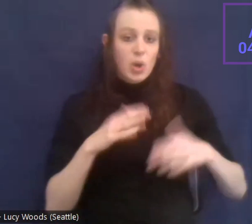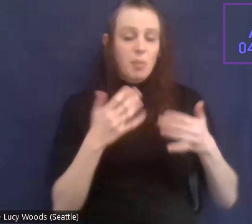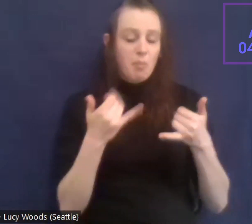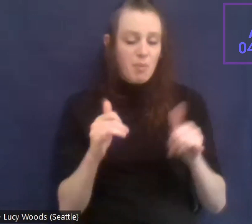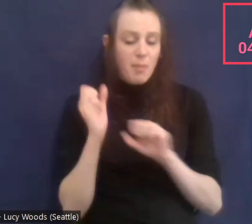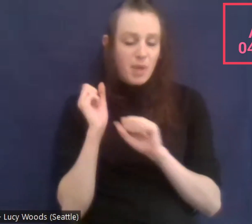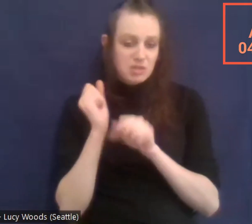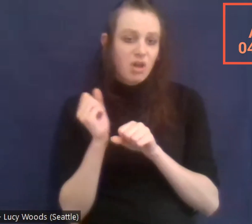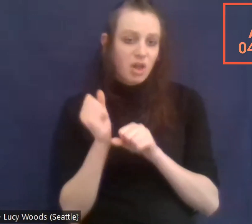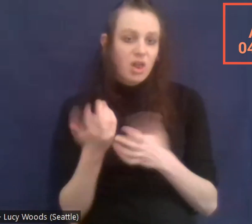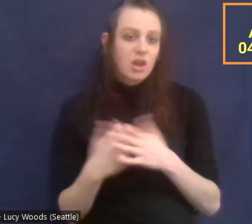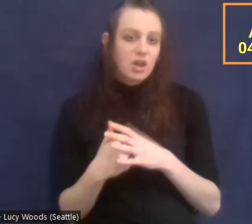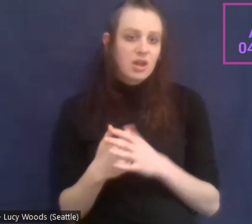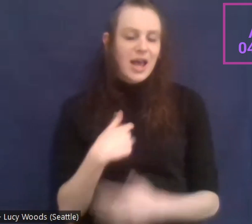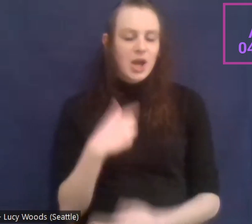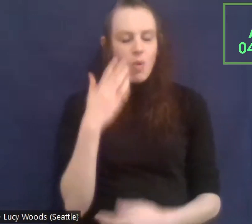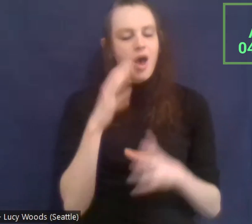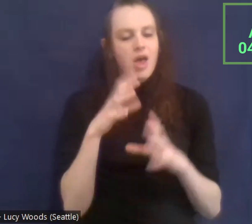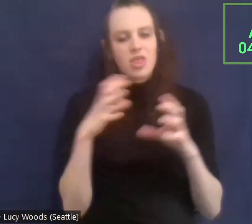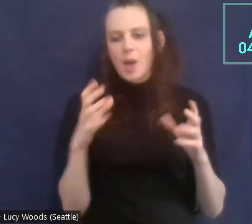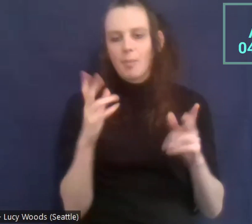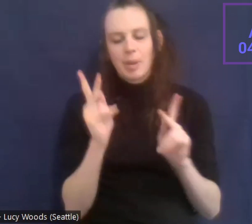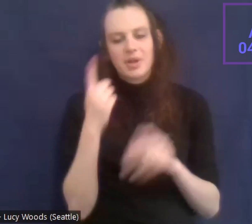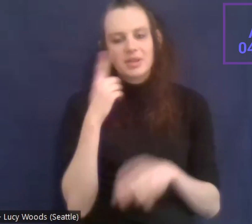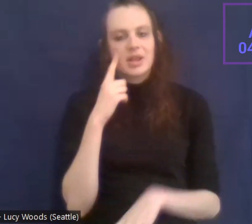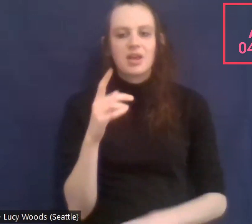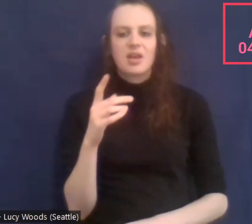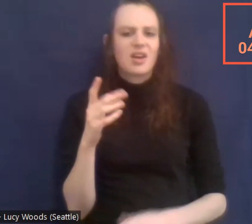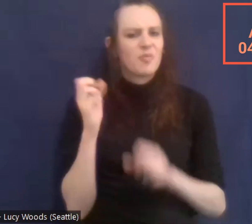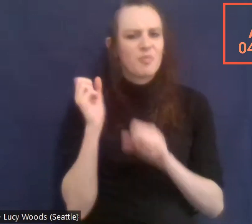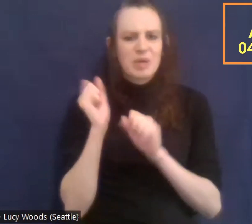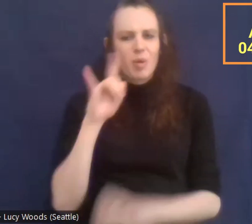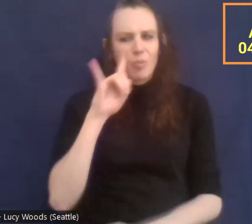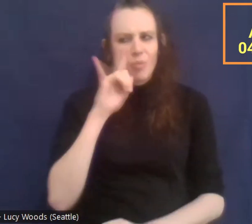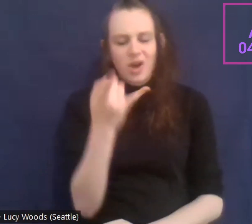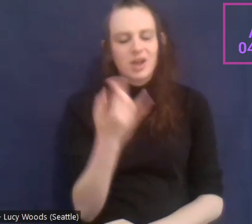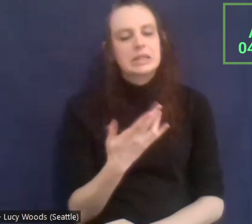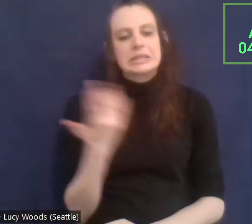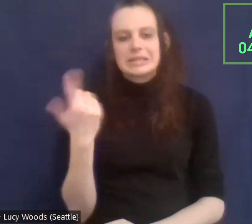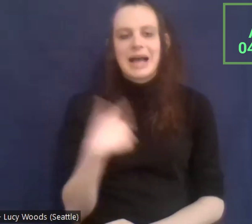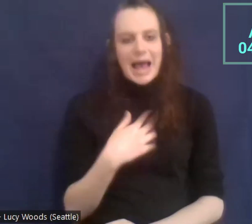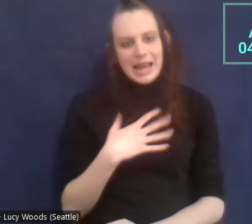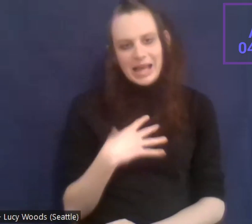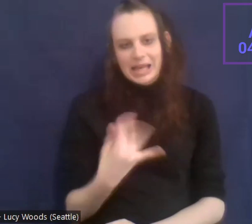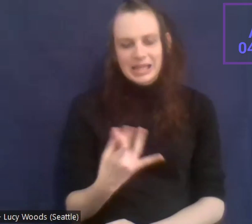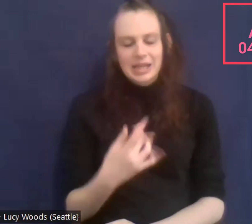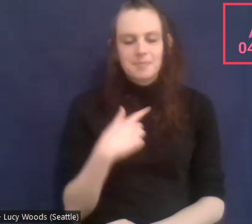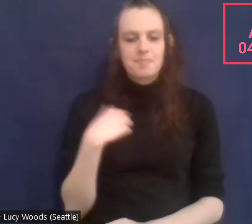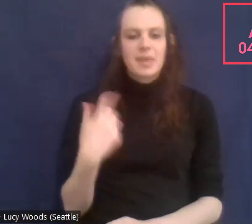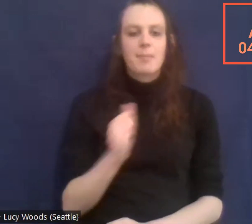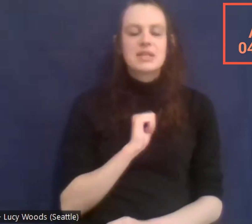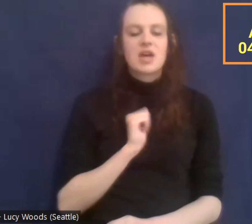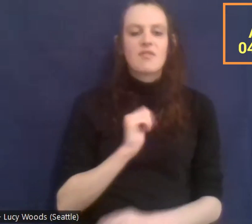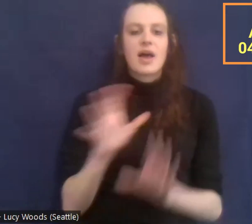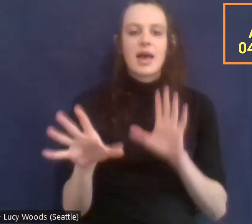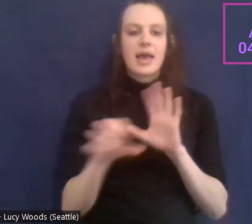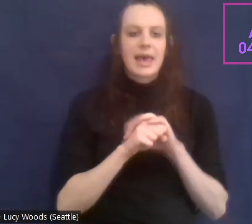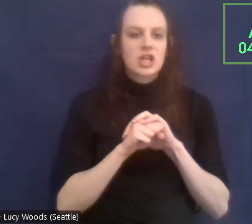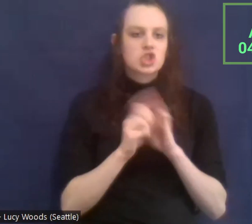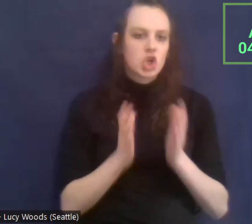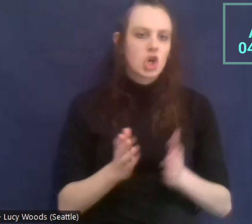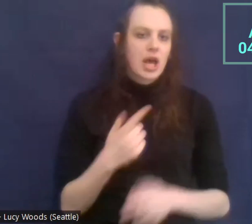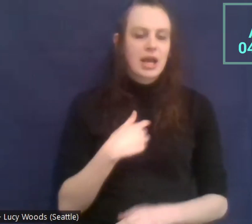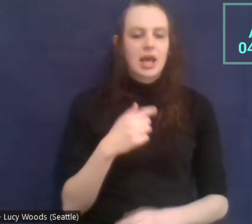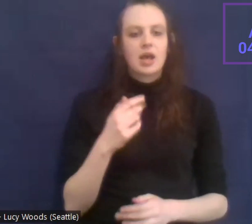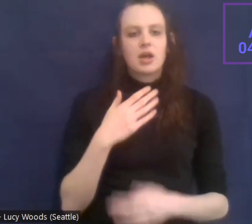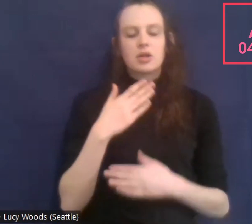y'all, like a lot of people don't like baseball; they think it's boring and stuff, but like I played catcher, and I love stealing bases because